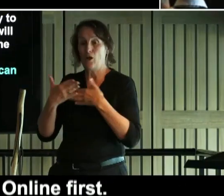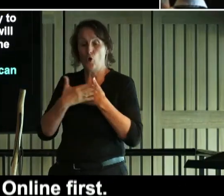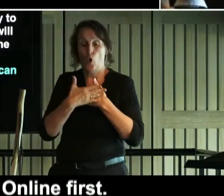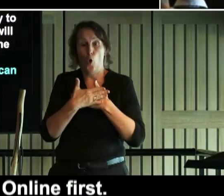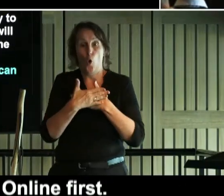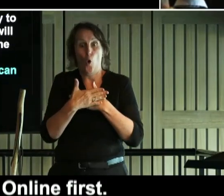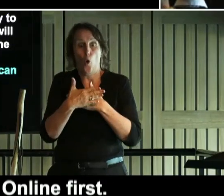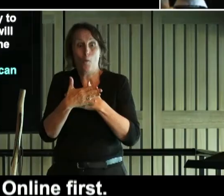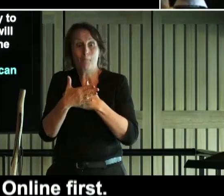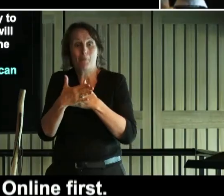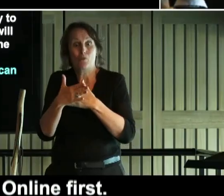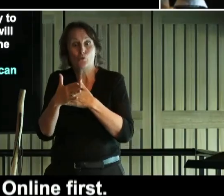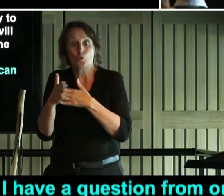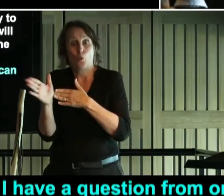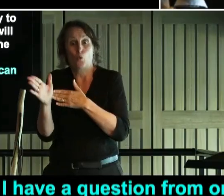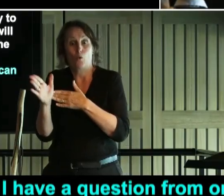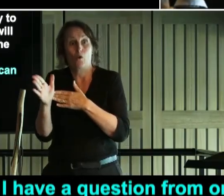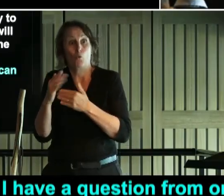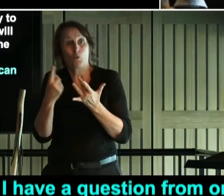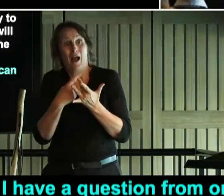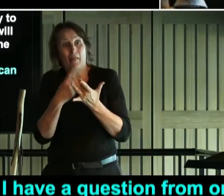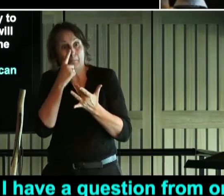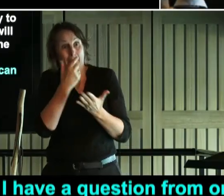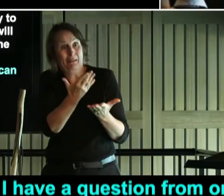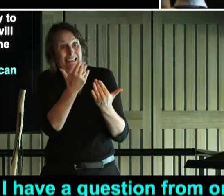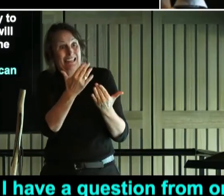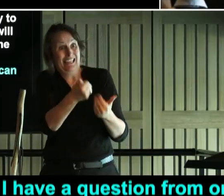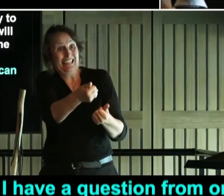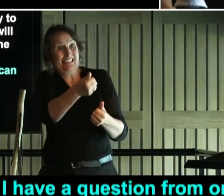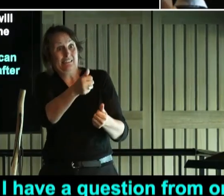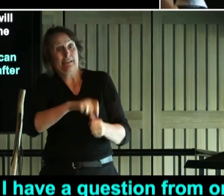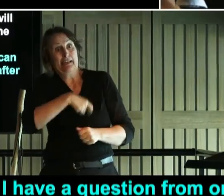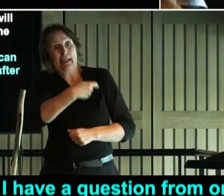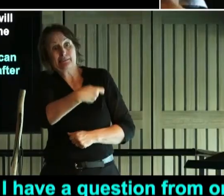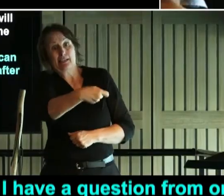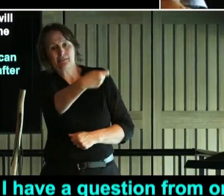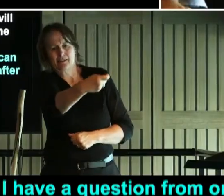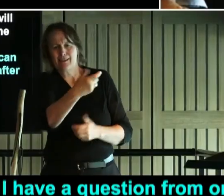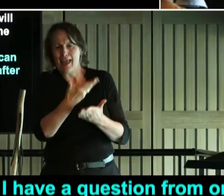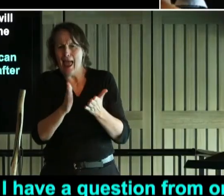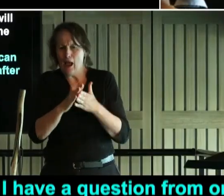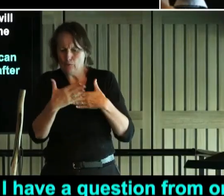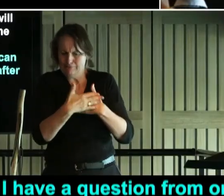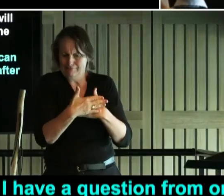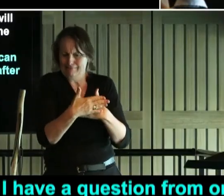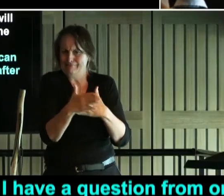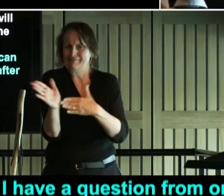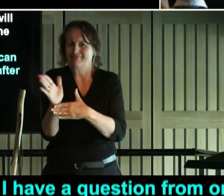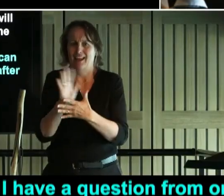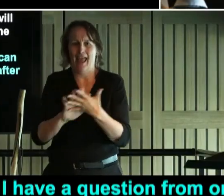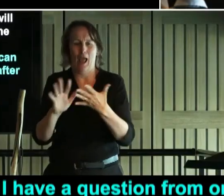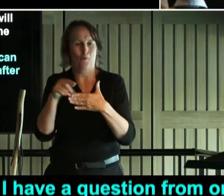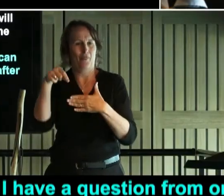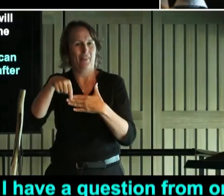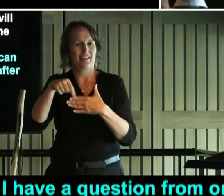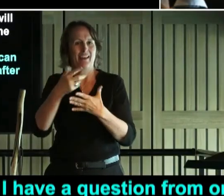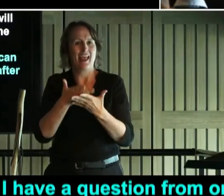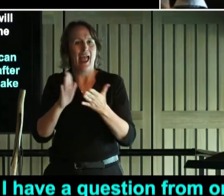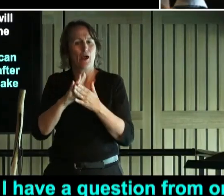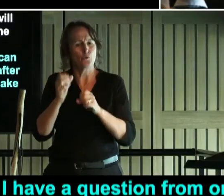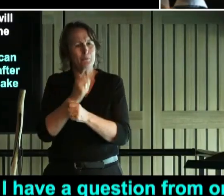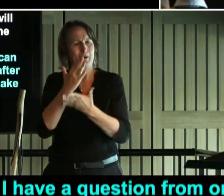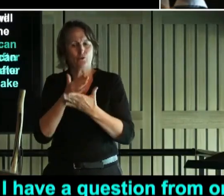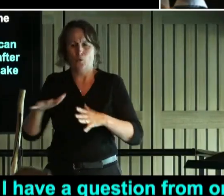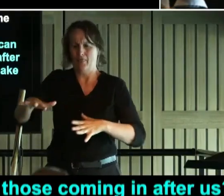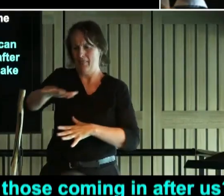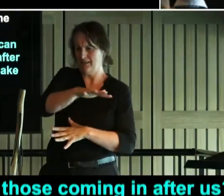those coming in after us? What are some practical ways we can make sure a space stays